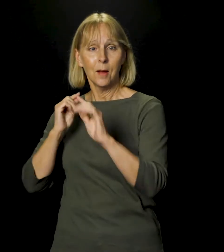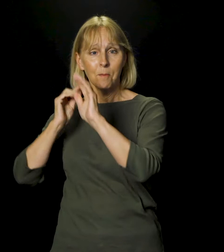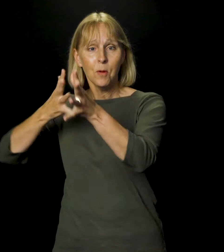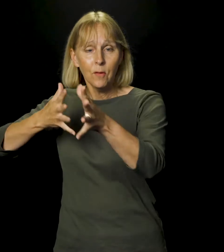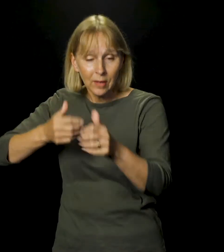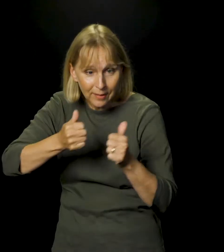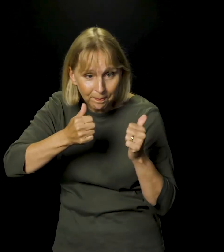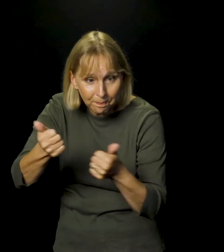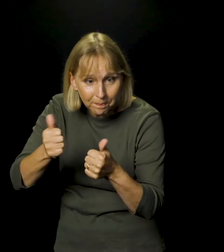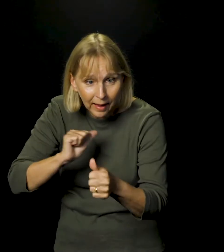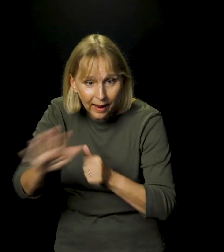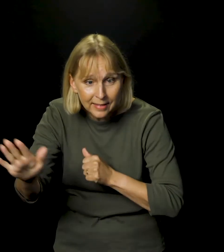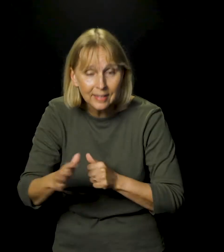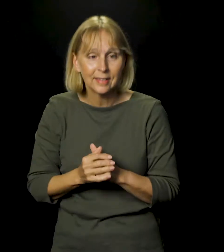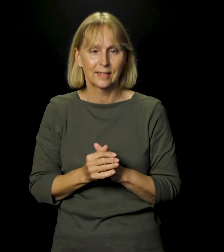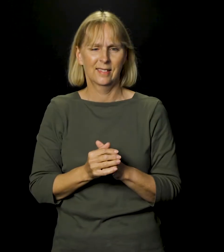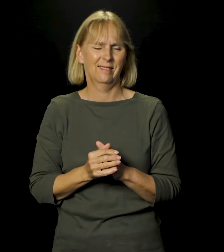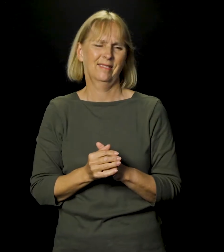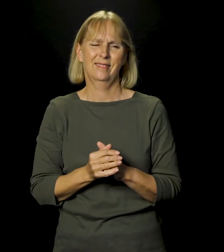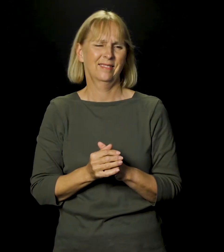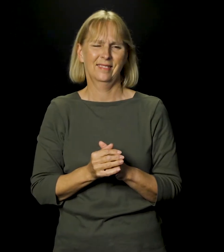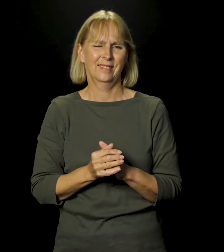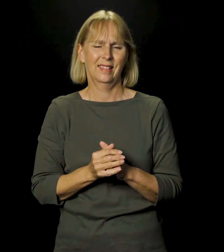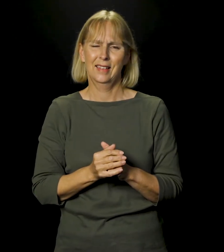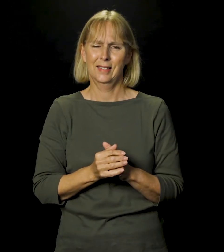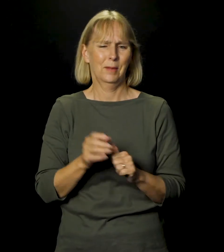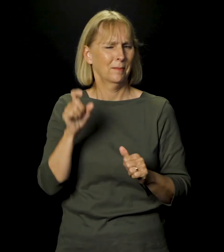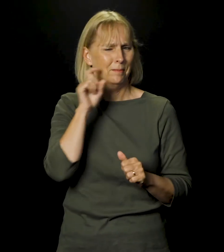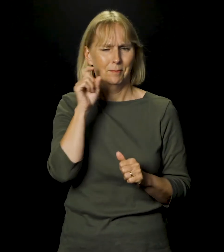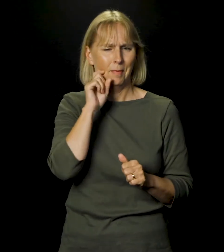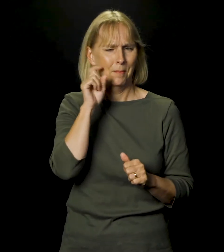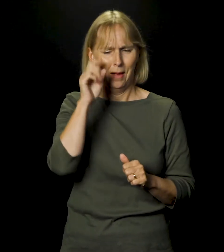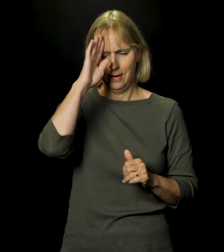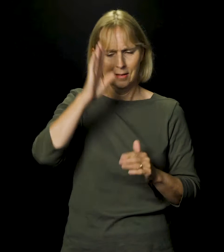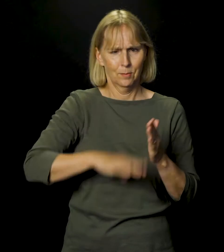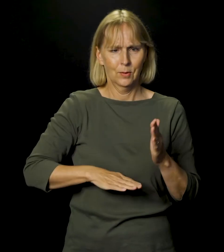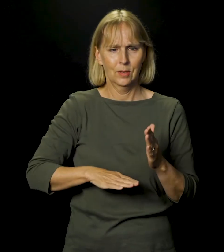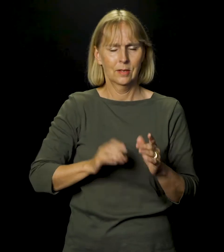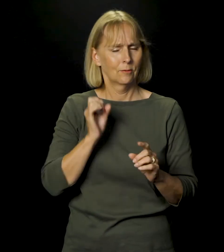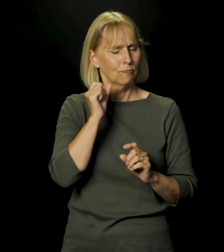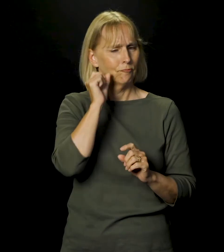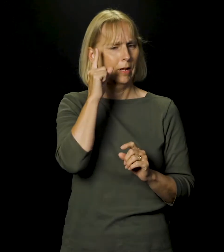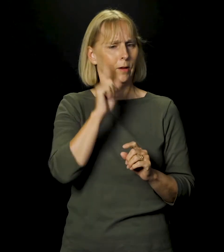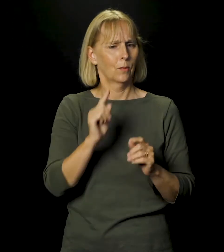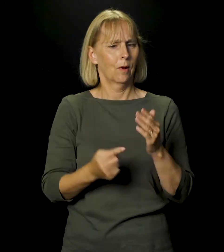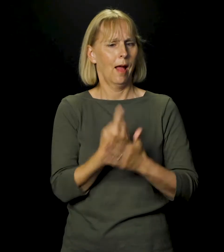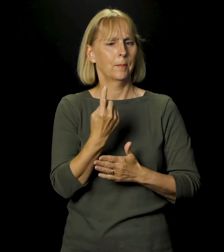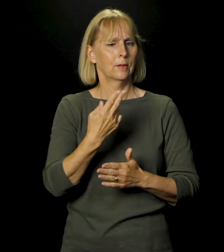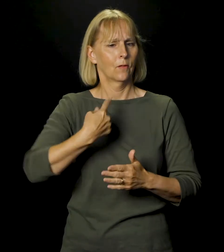good is that? That's an odd thing to experience, isn't it? Or to realise about ourselves. And